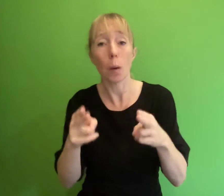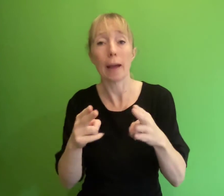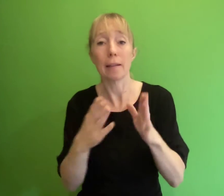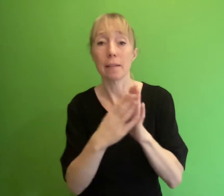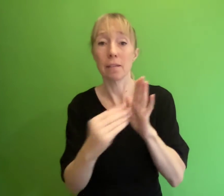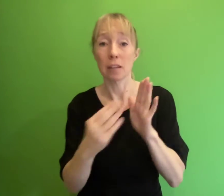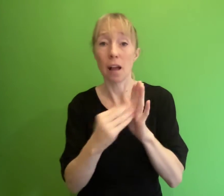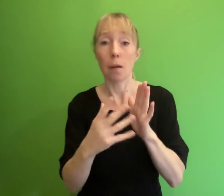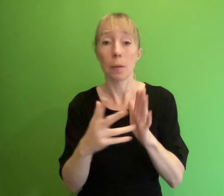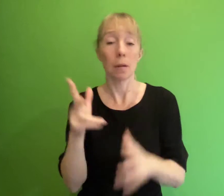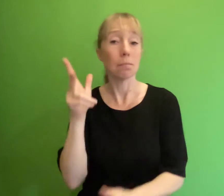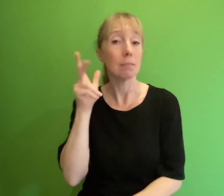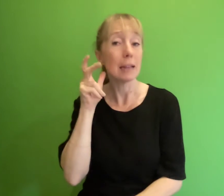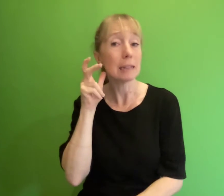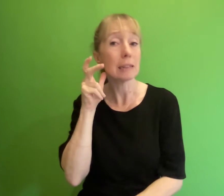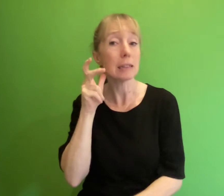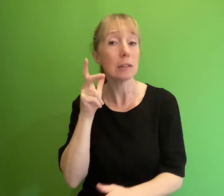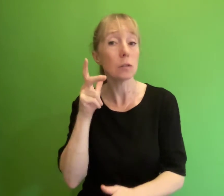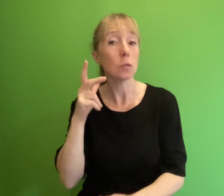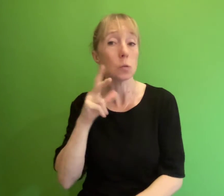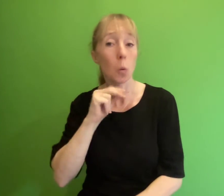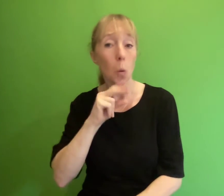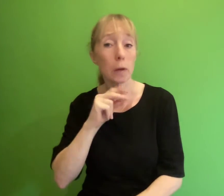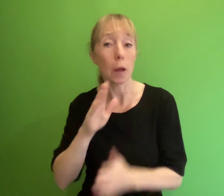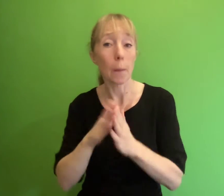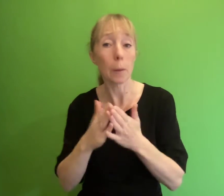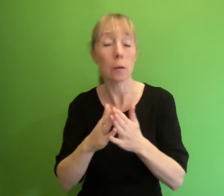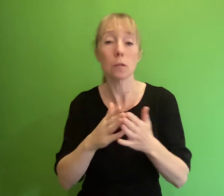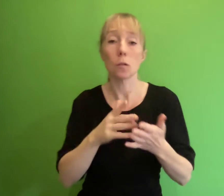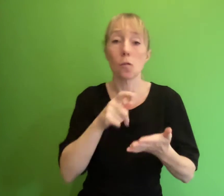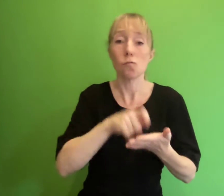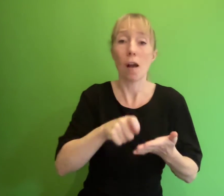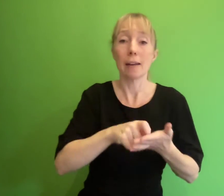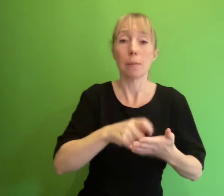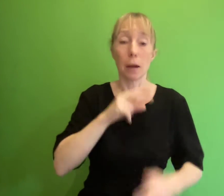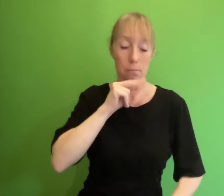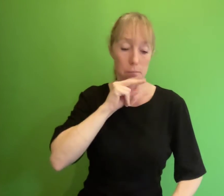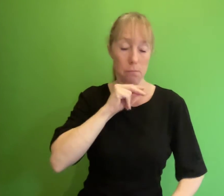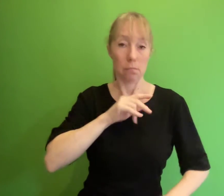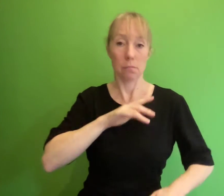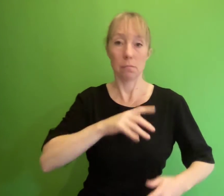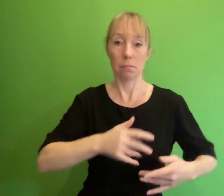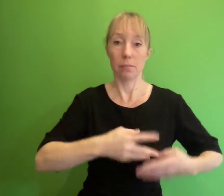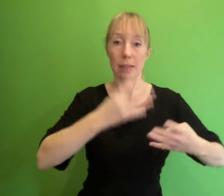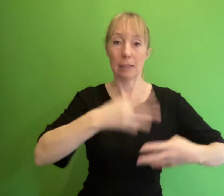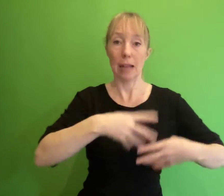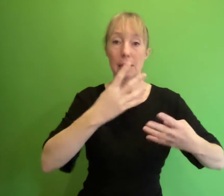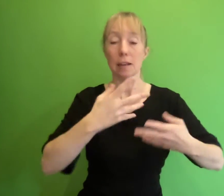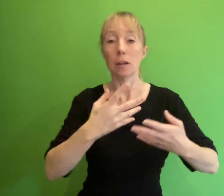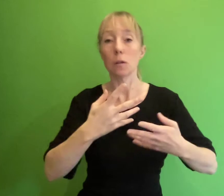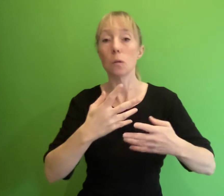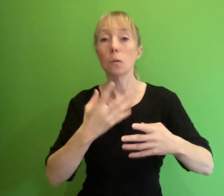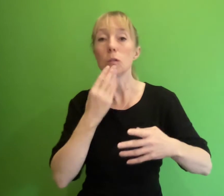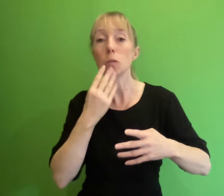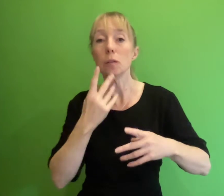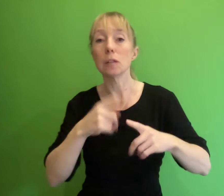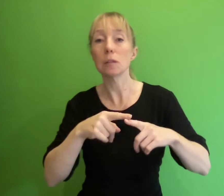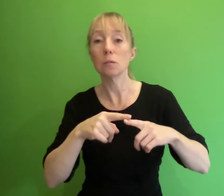to audiobooks or writing by dictating or using alternative and augmented communication, there's very,